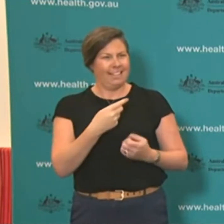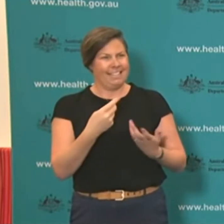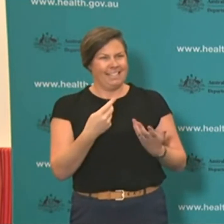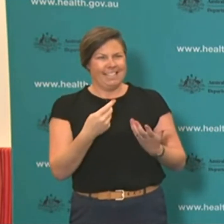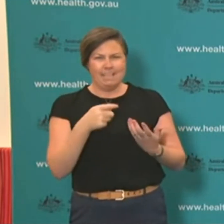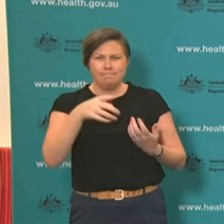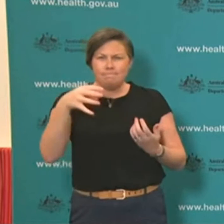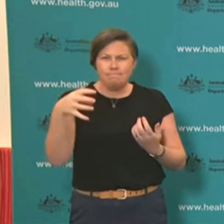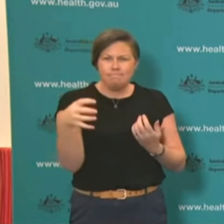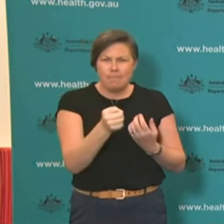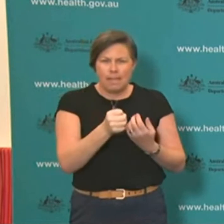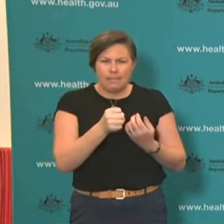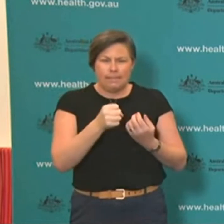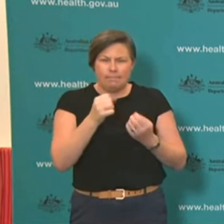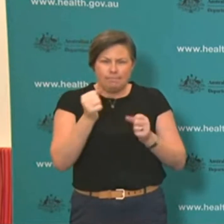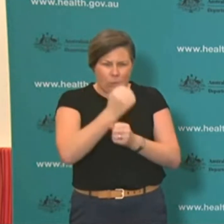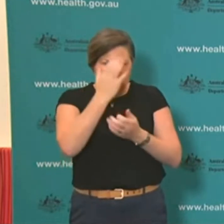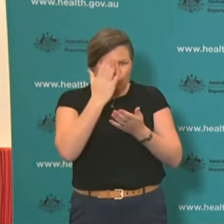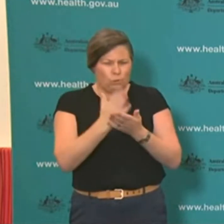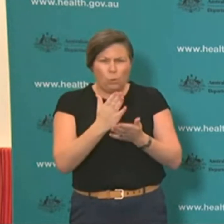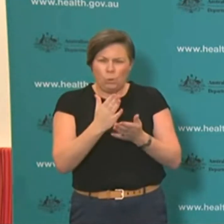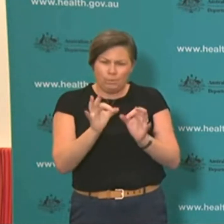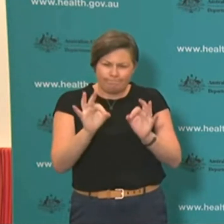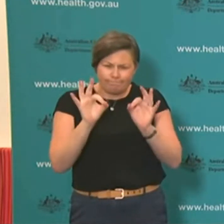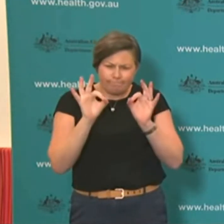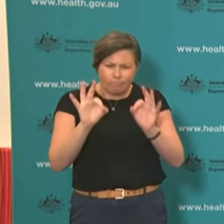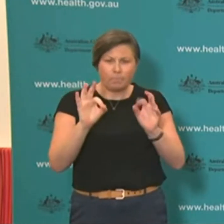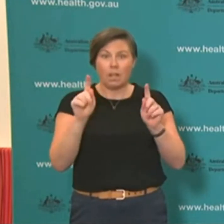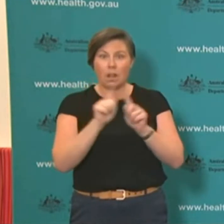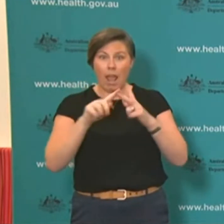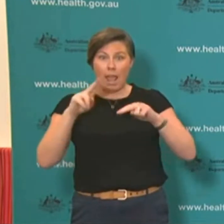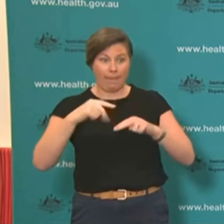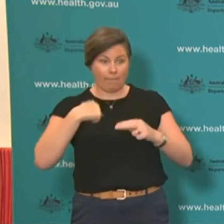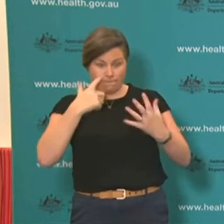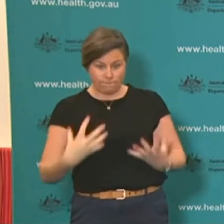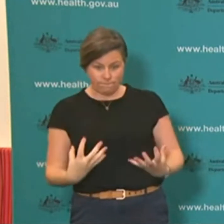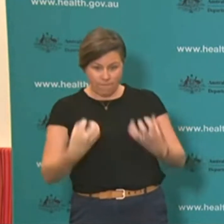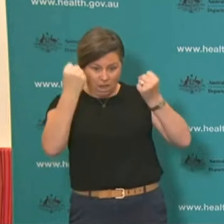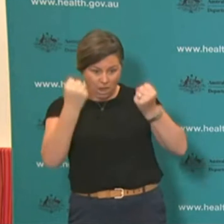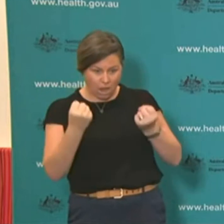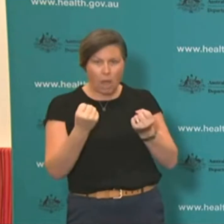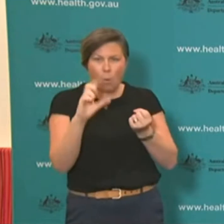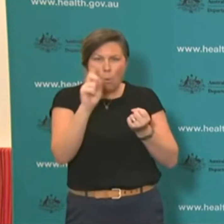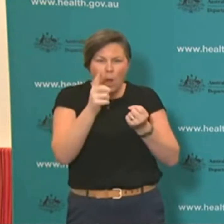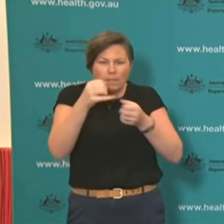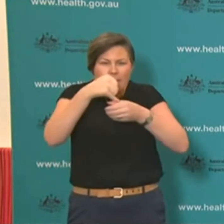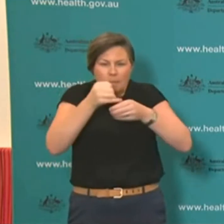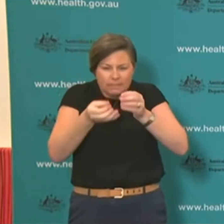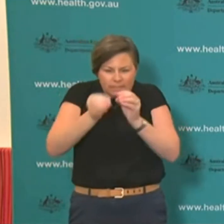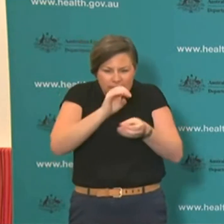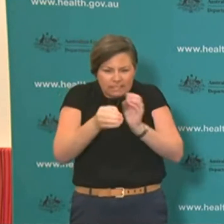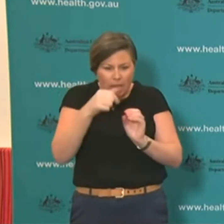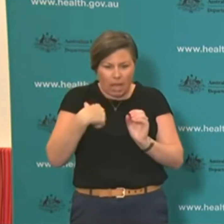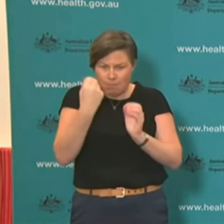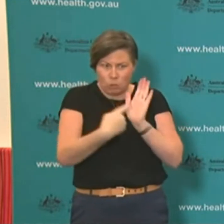include making sure that data is openly available for scrutiny, particularly with a vaccine, the importance of